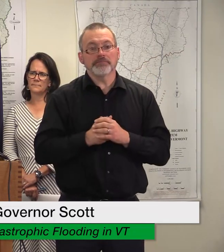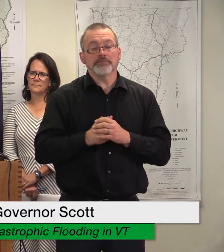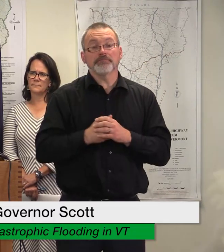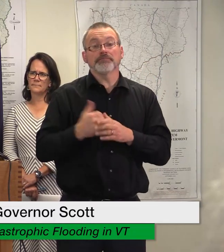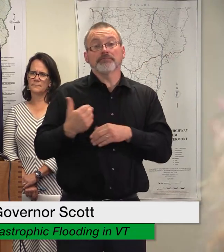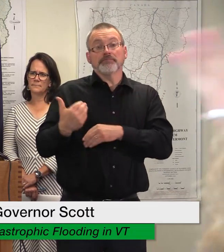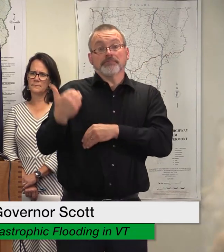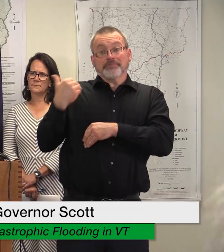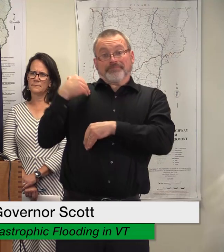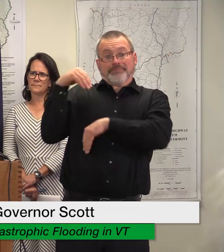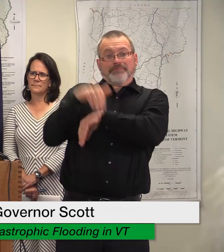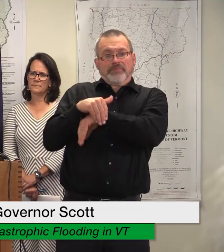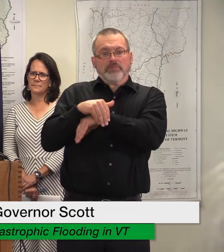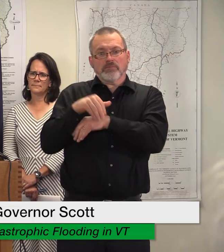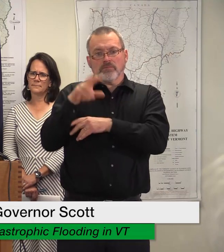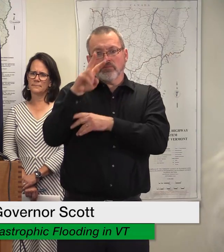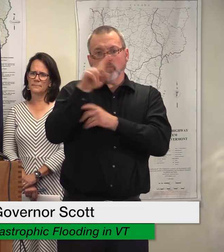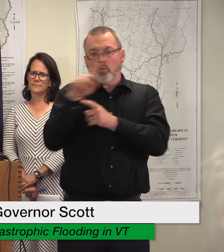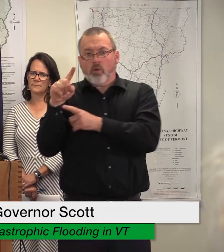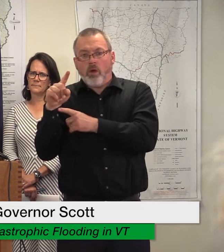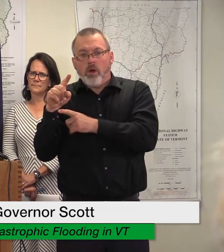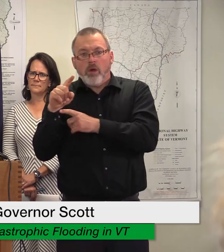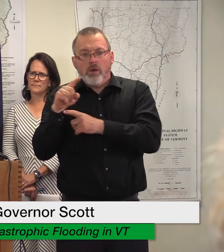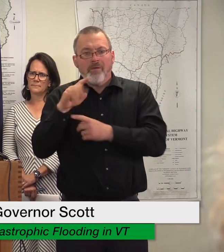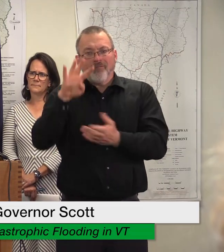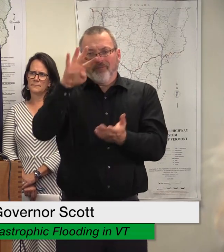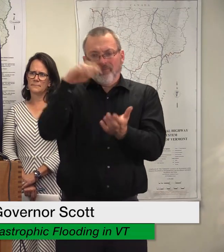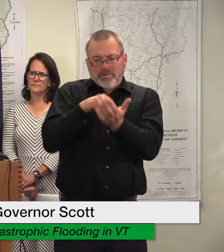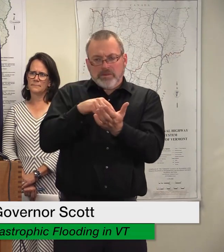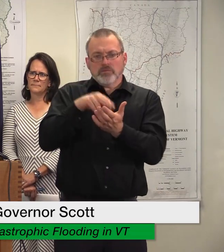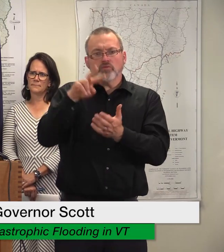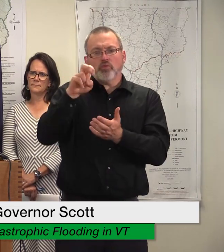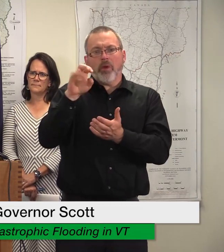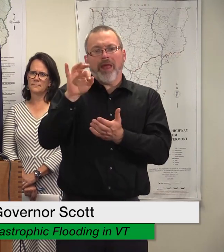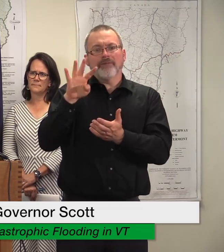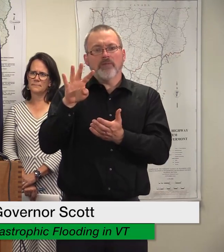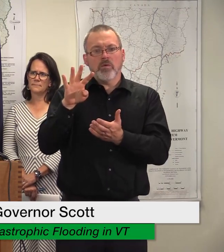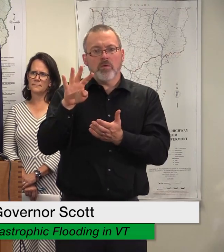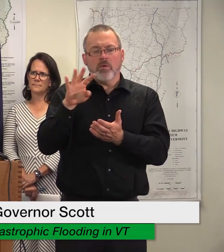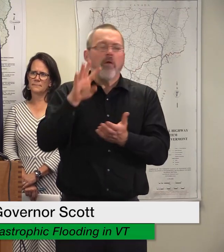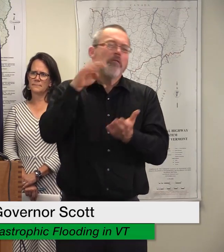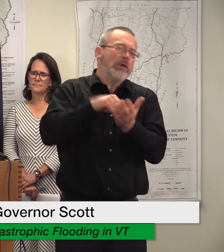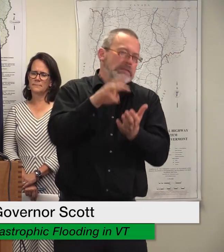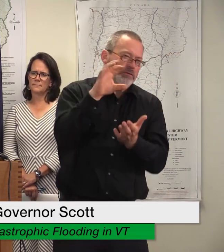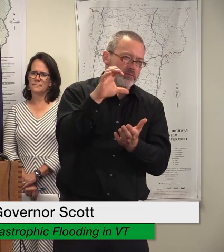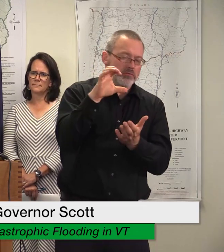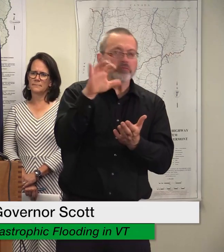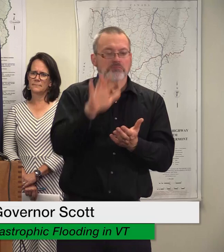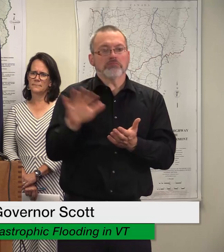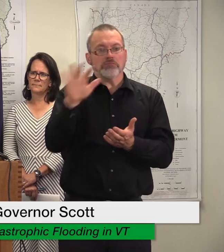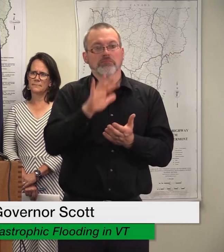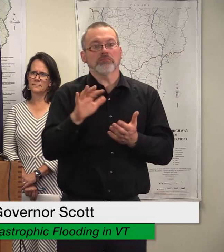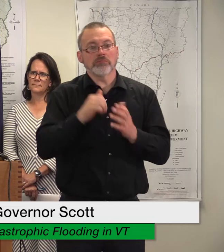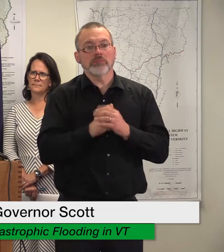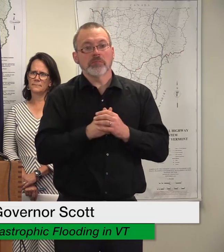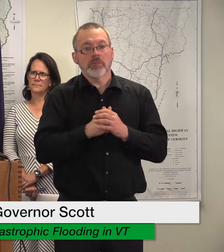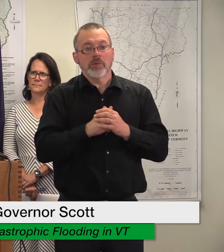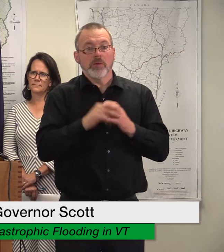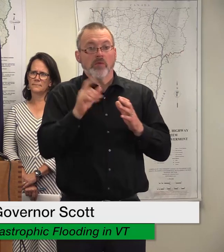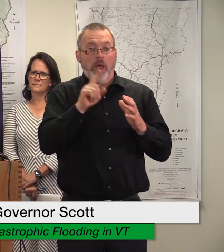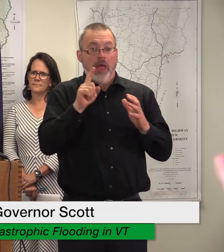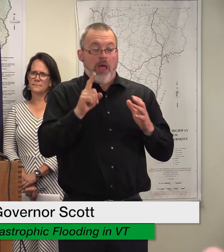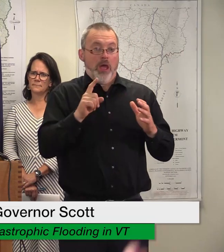4,694 reports of damage to residences and 865